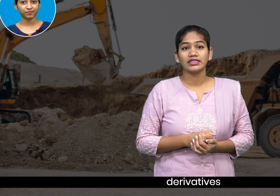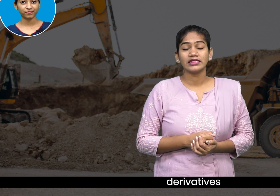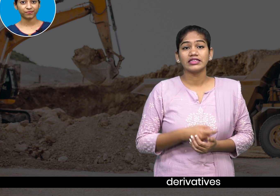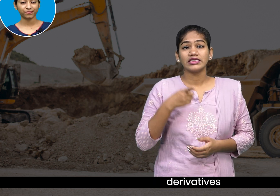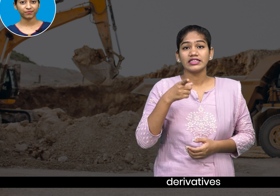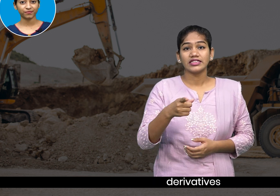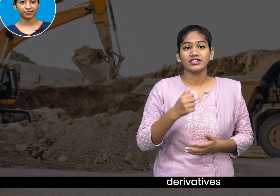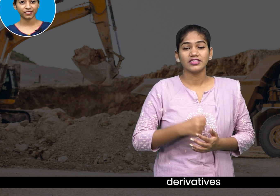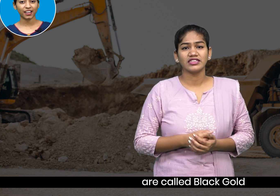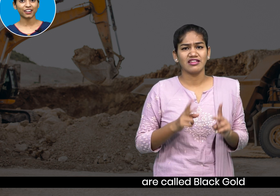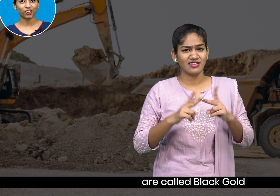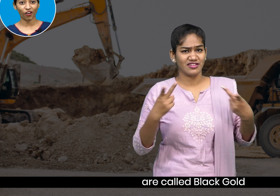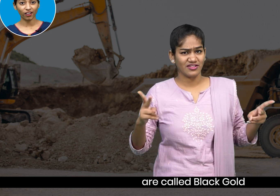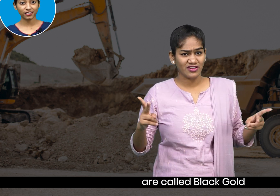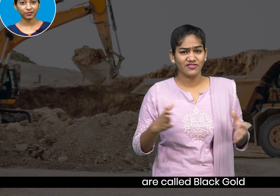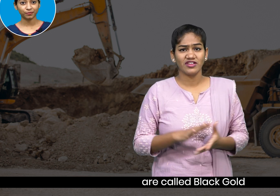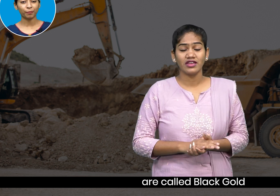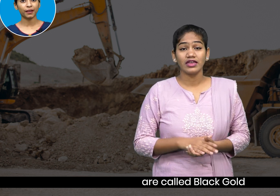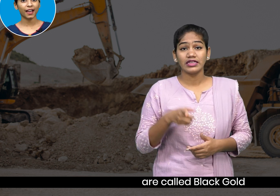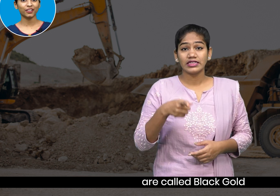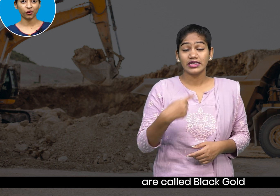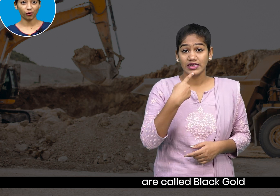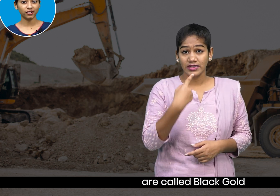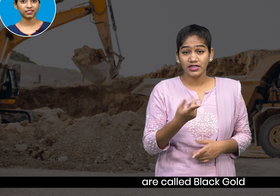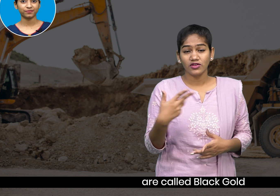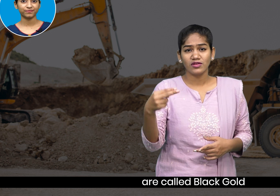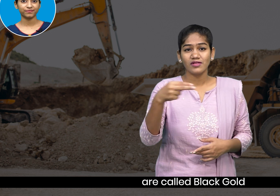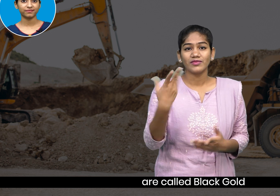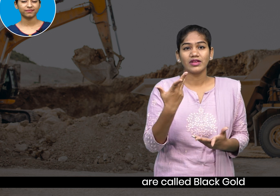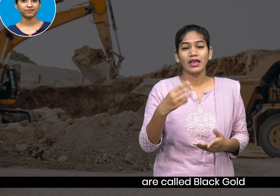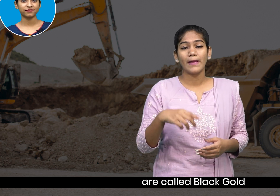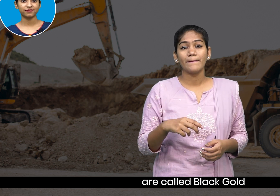derivatives are called black gold